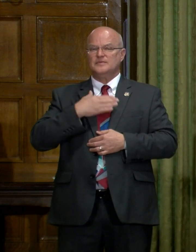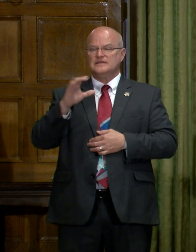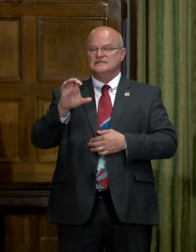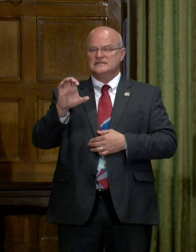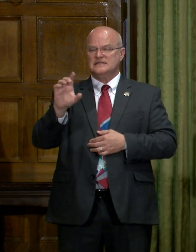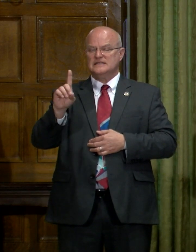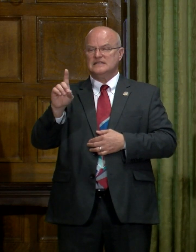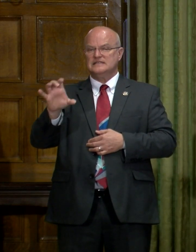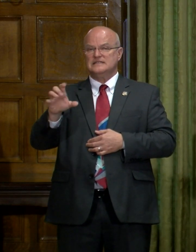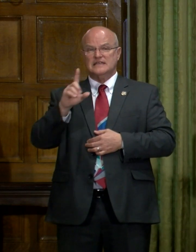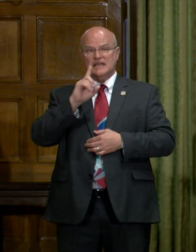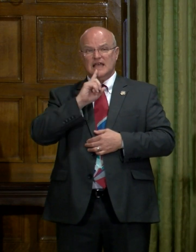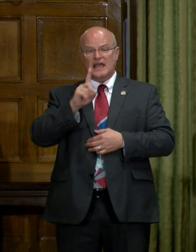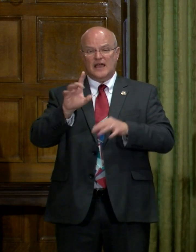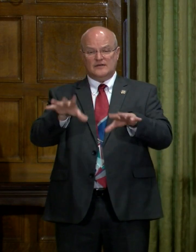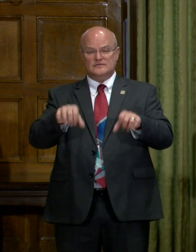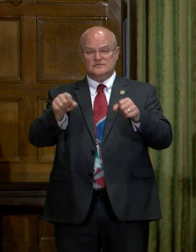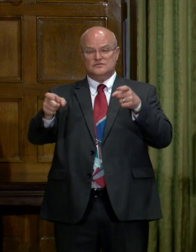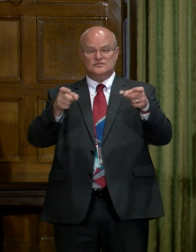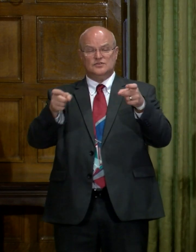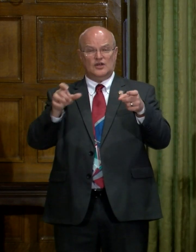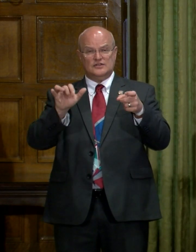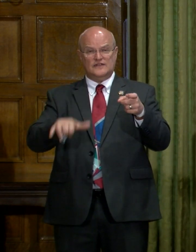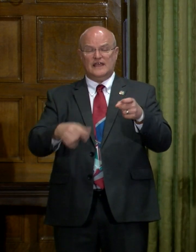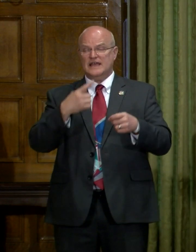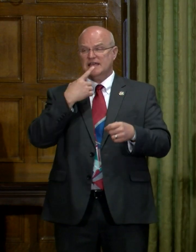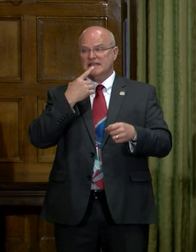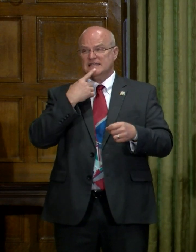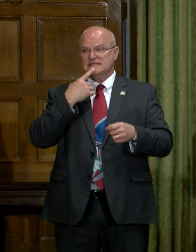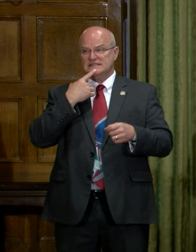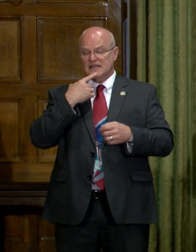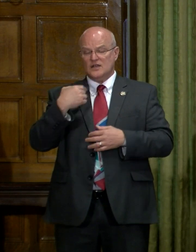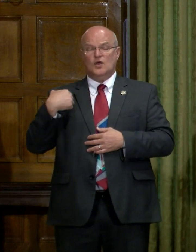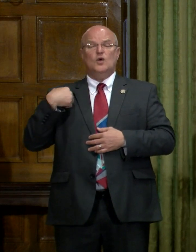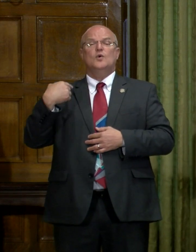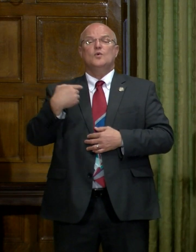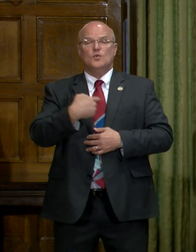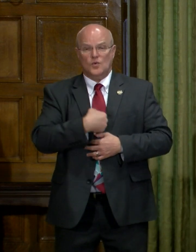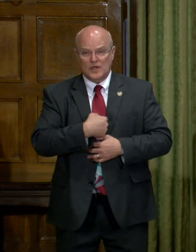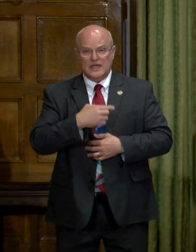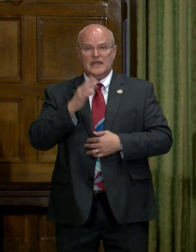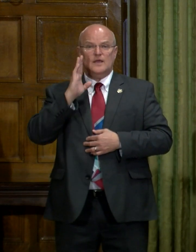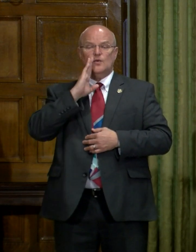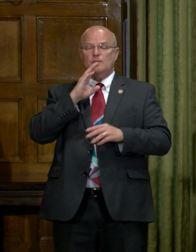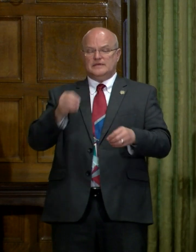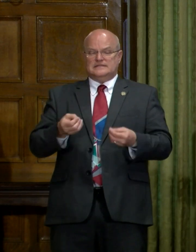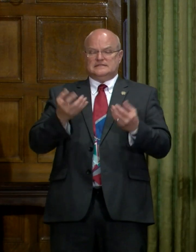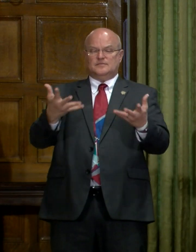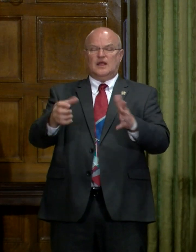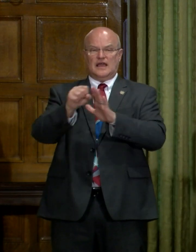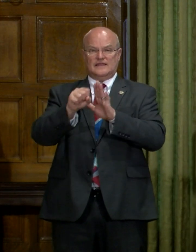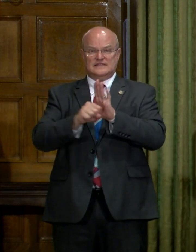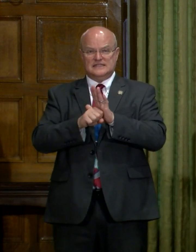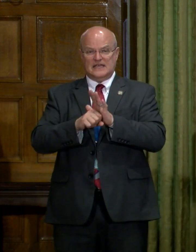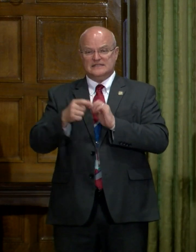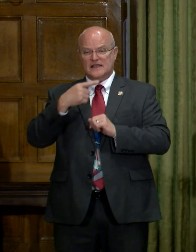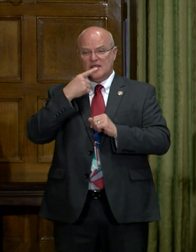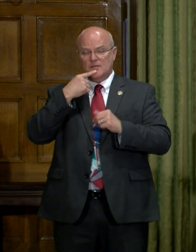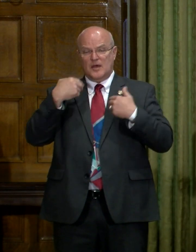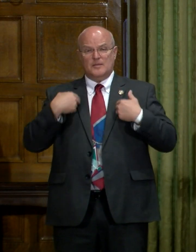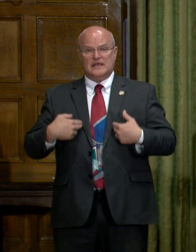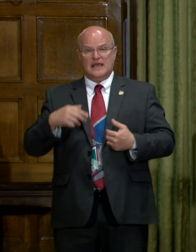CDC actually took charge of that and said, we're going to be supplying the states and their public